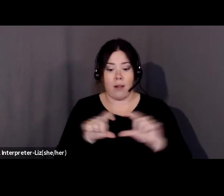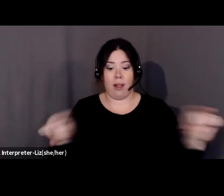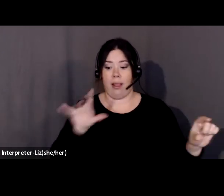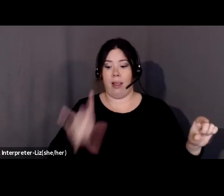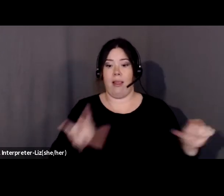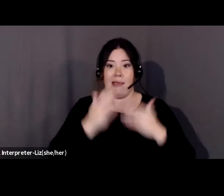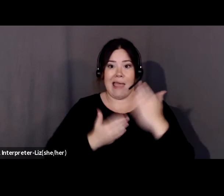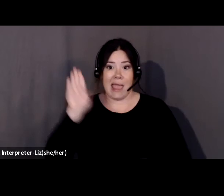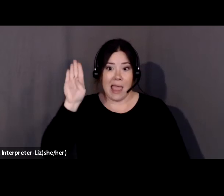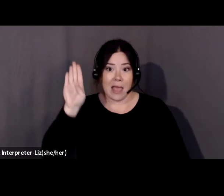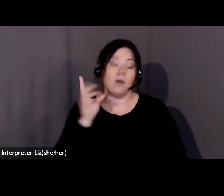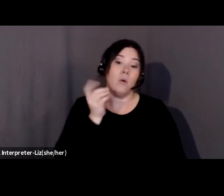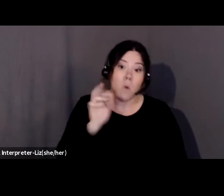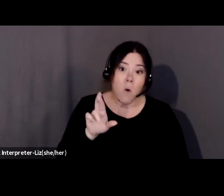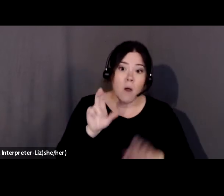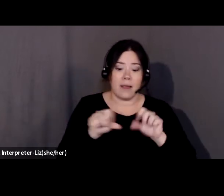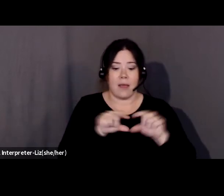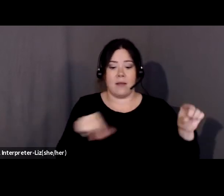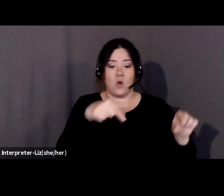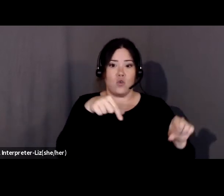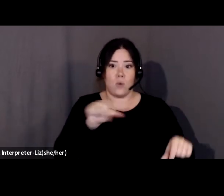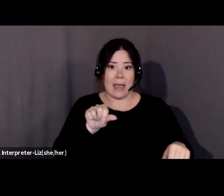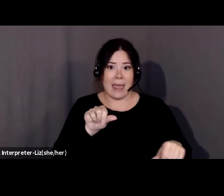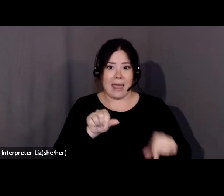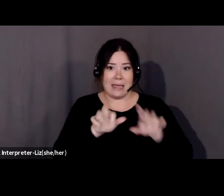your question in the Q&A box.